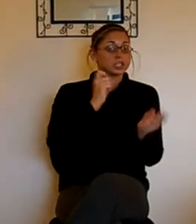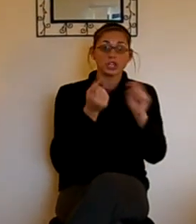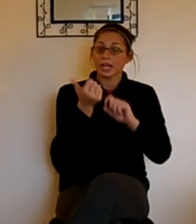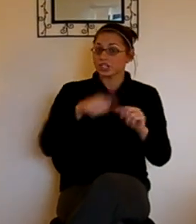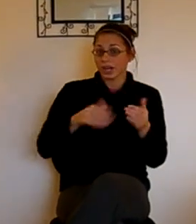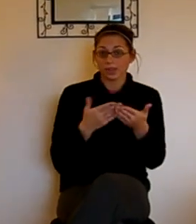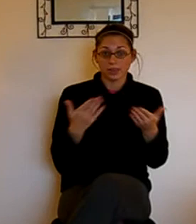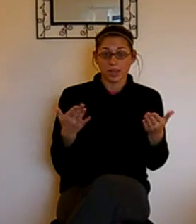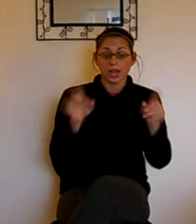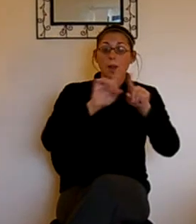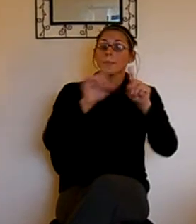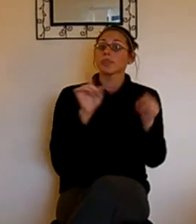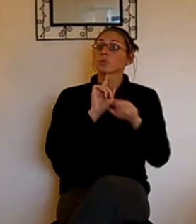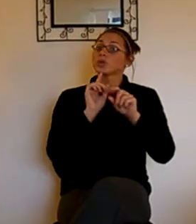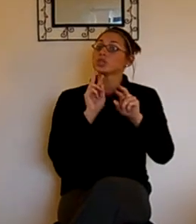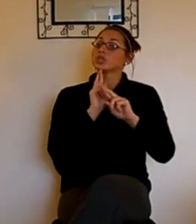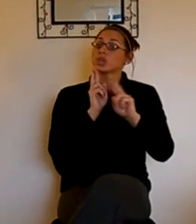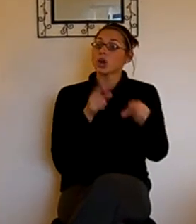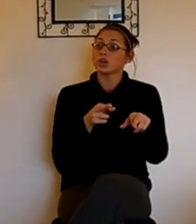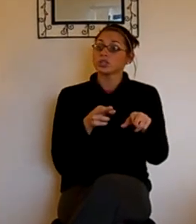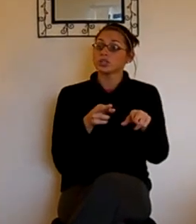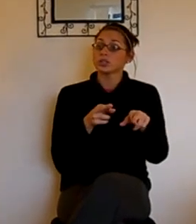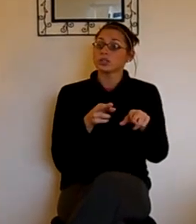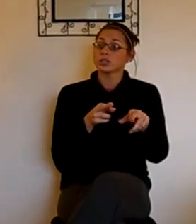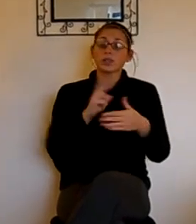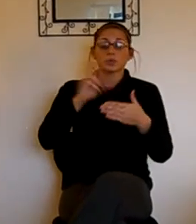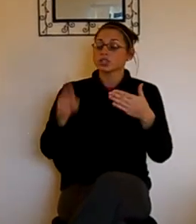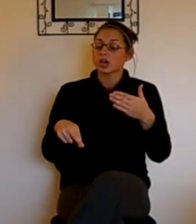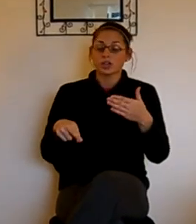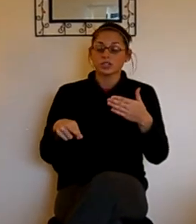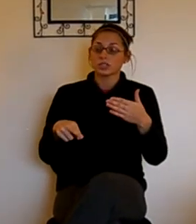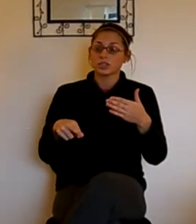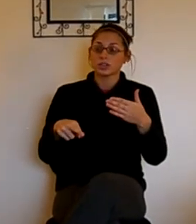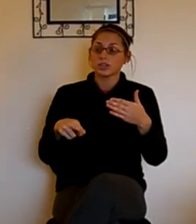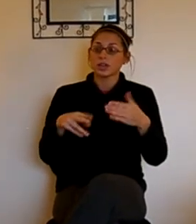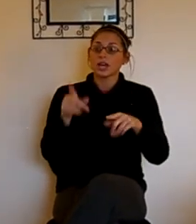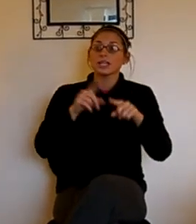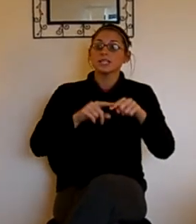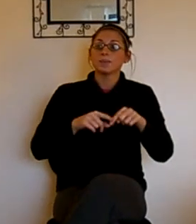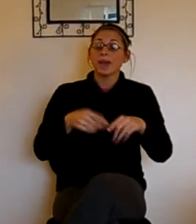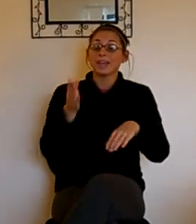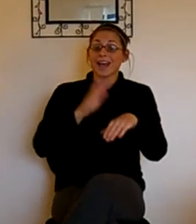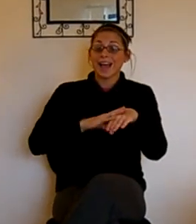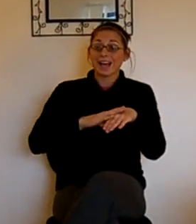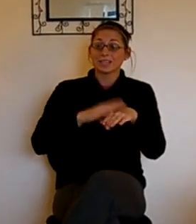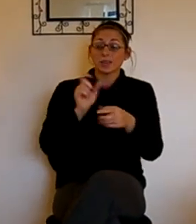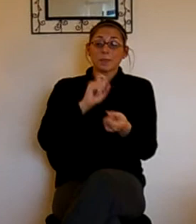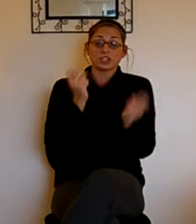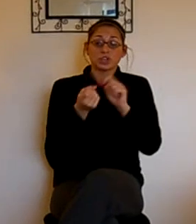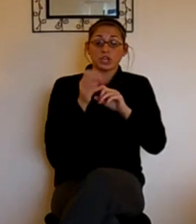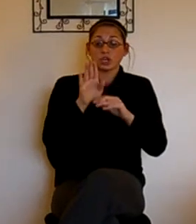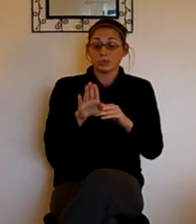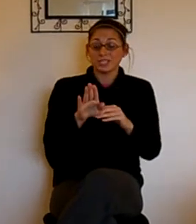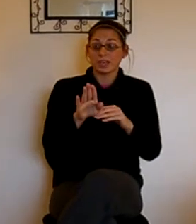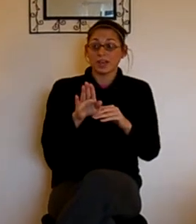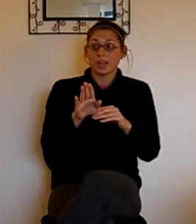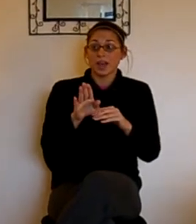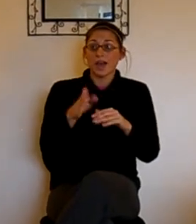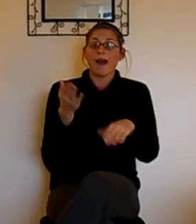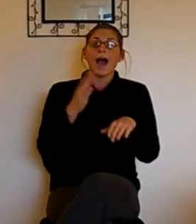the results of the dependent variable depend on the manipulation that you've conducted on the independent variable. So in this